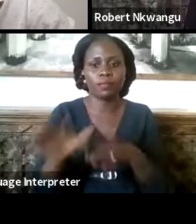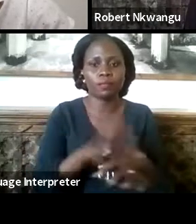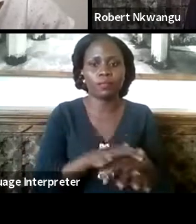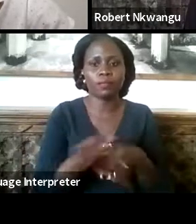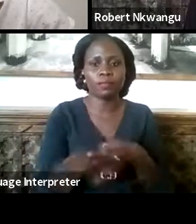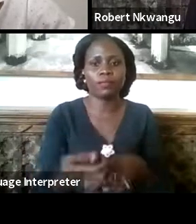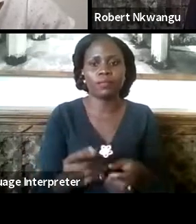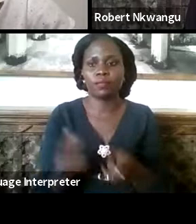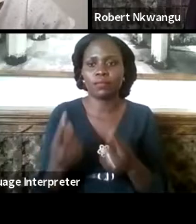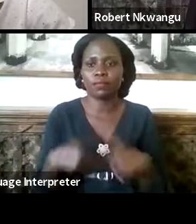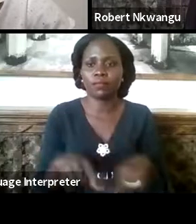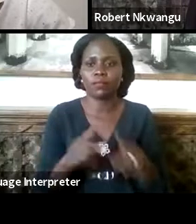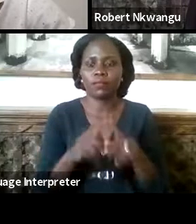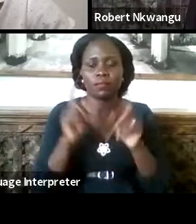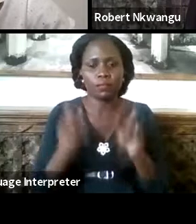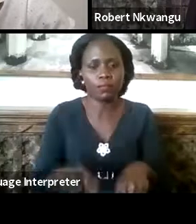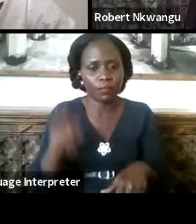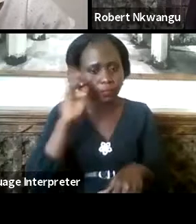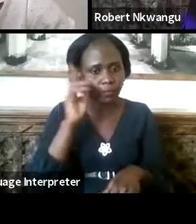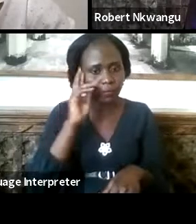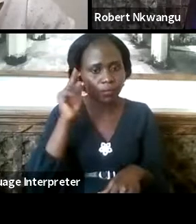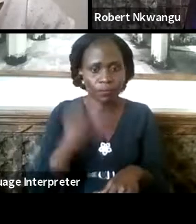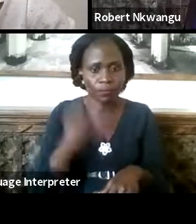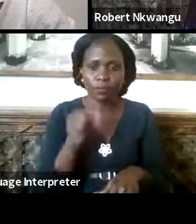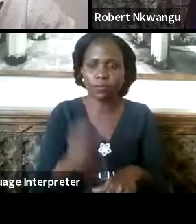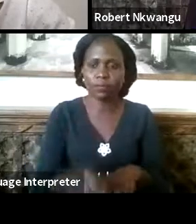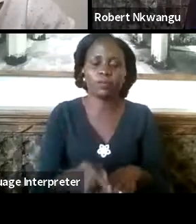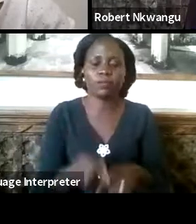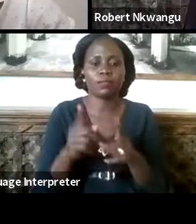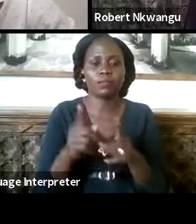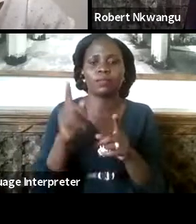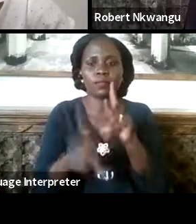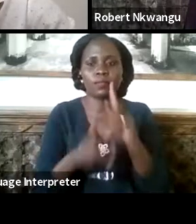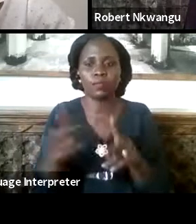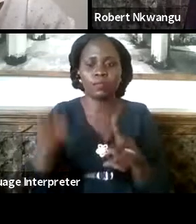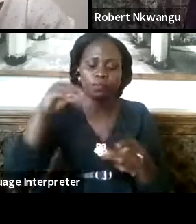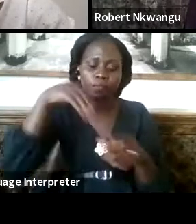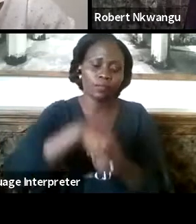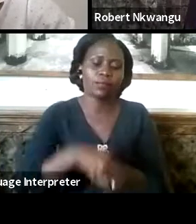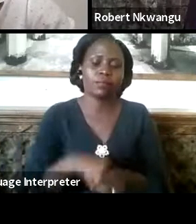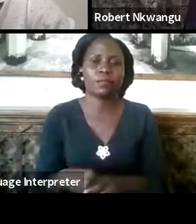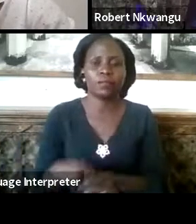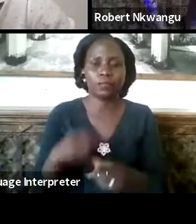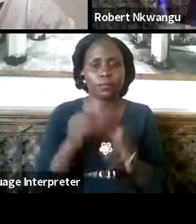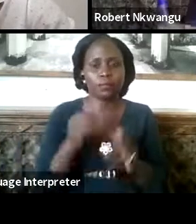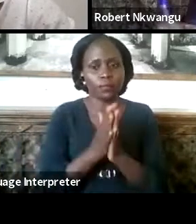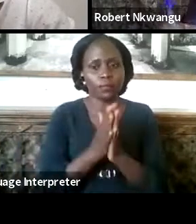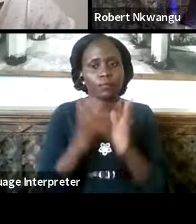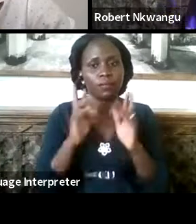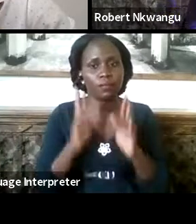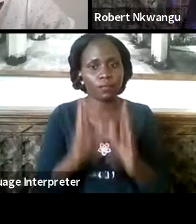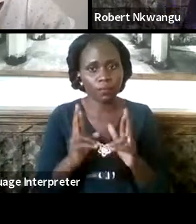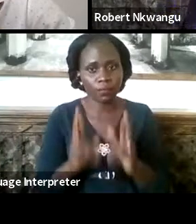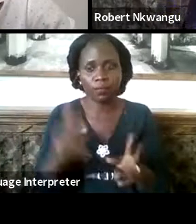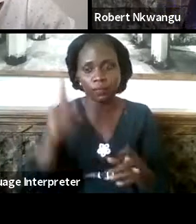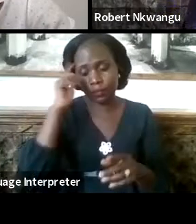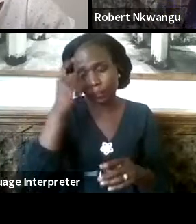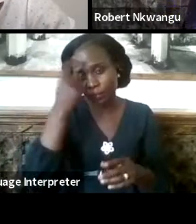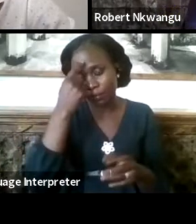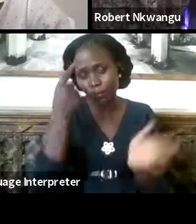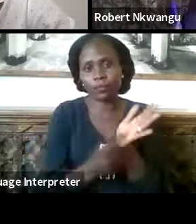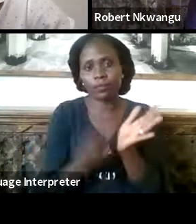this unprivileged group of people on board. And I hope government of Uganda will be a